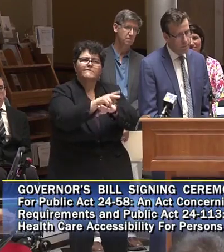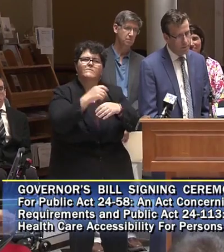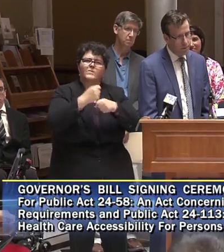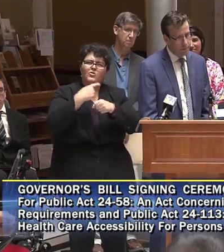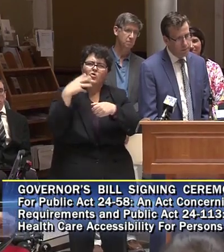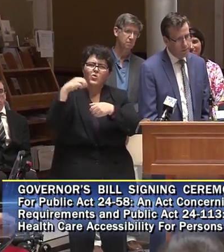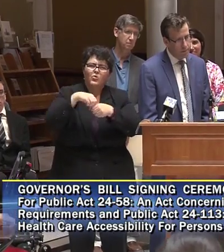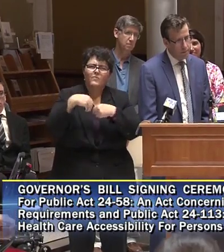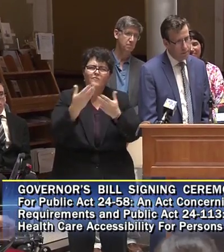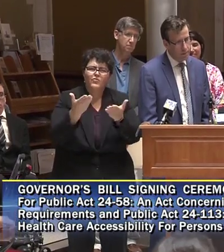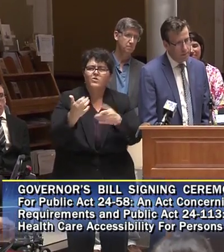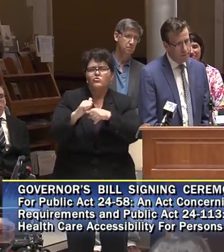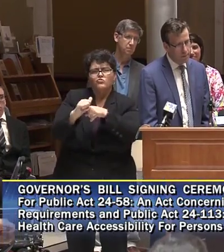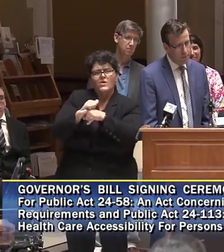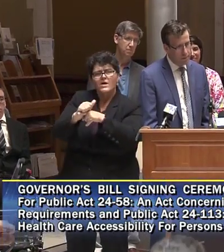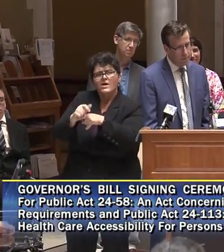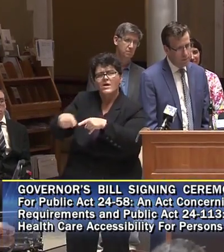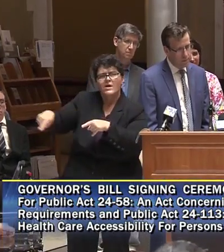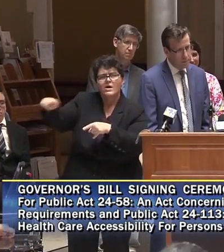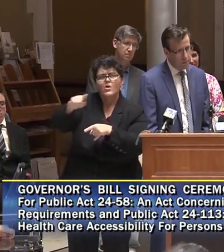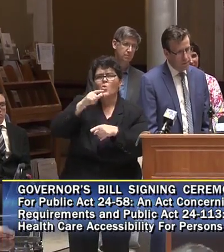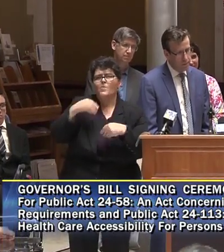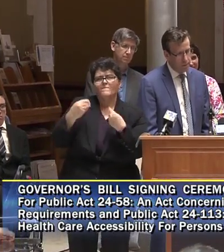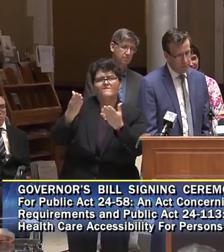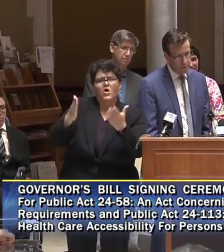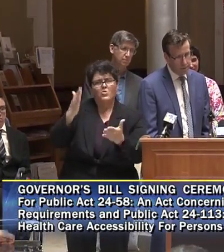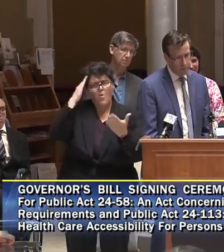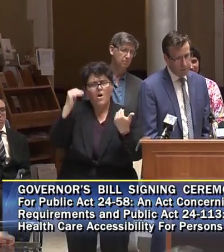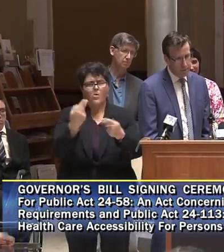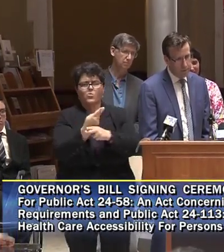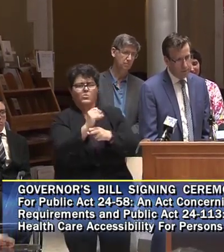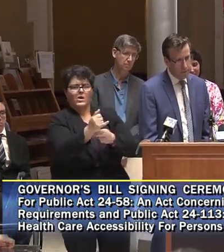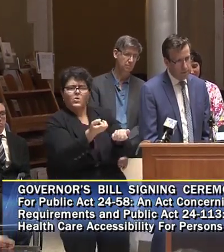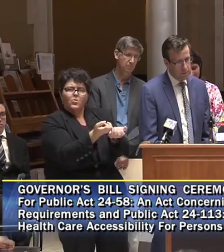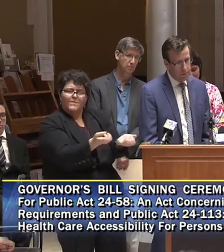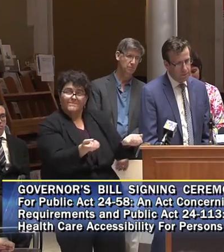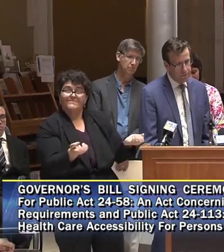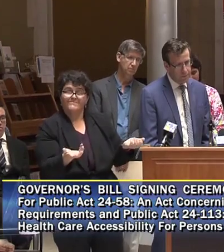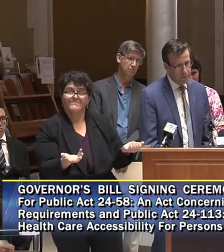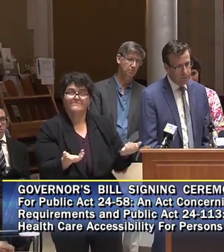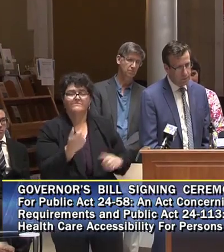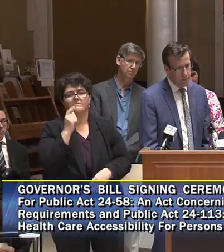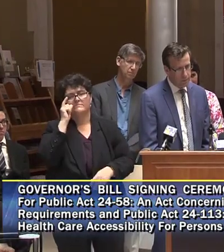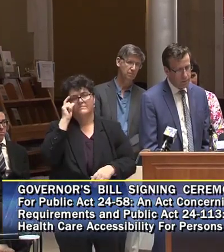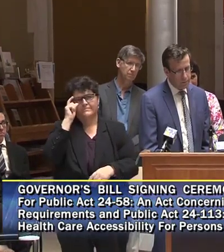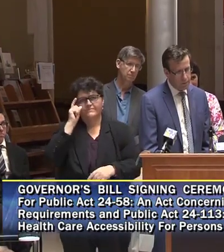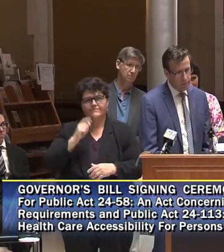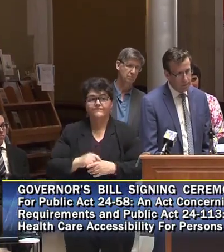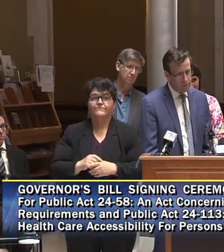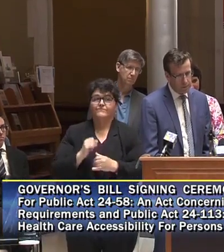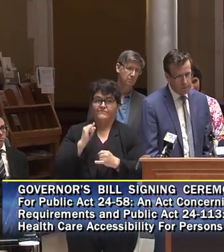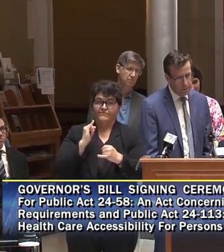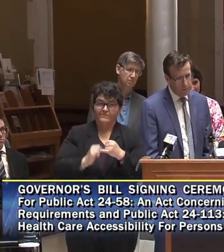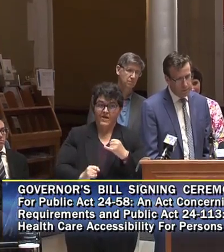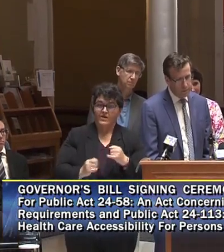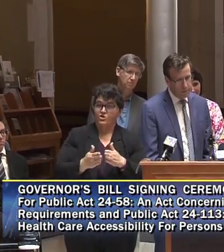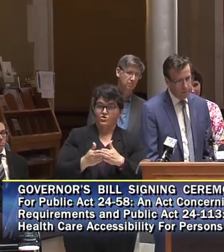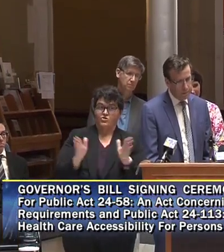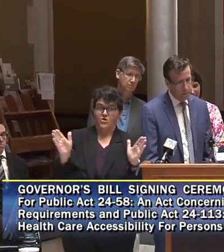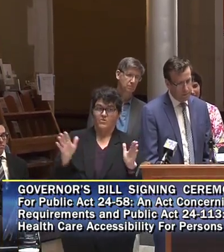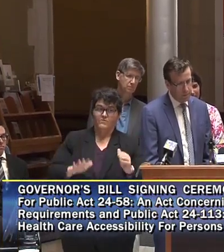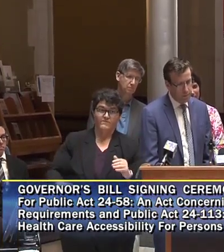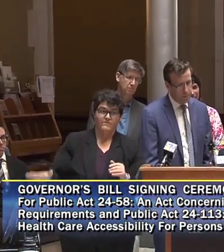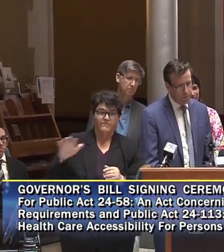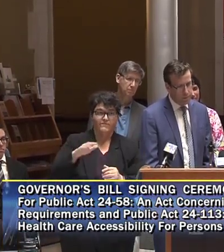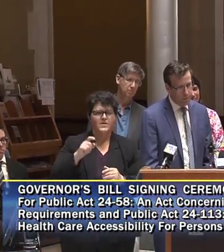training procedures for the medical personnel using those lifts. Finally, more broadly, we need to address